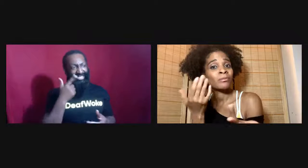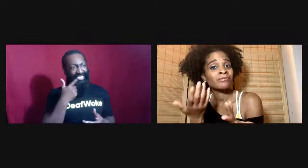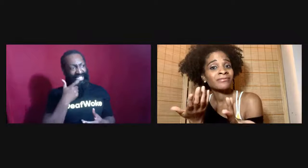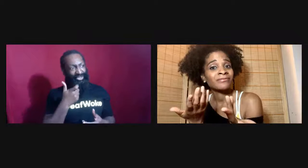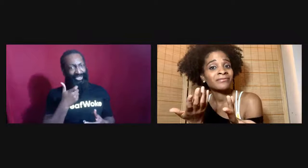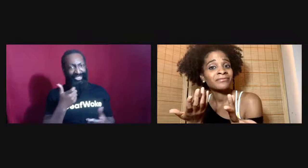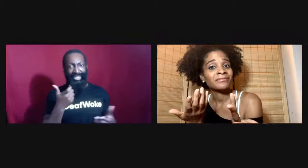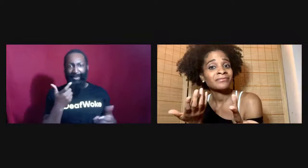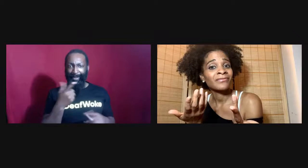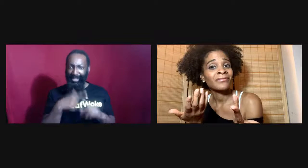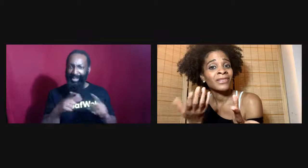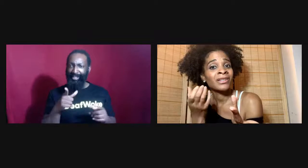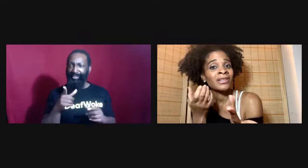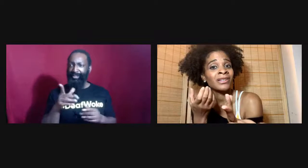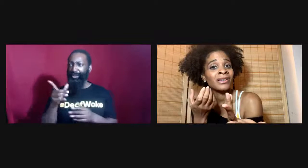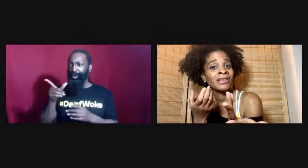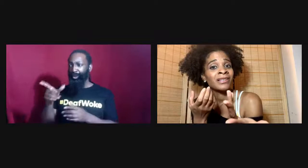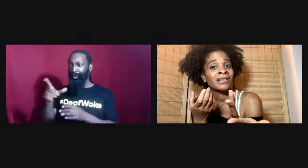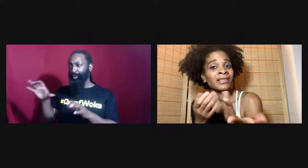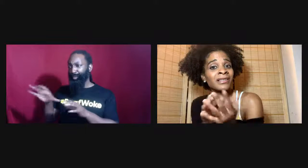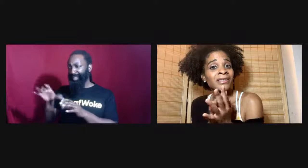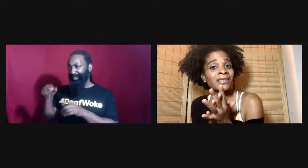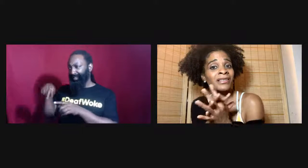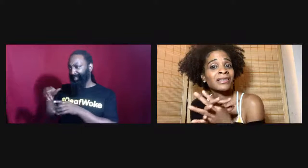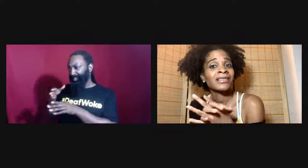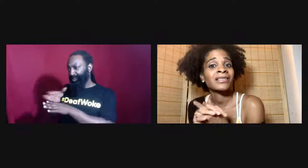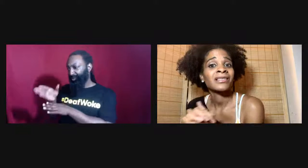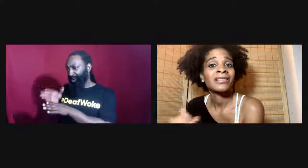But it's interesting.